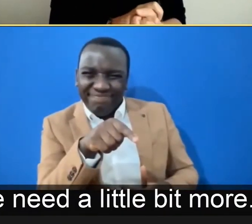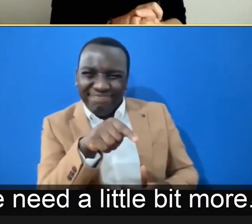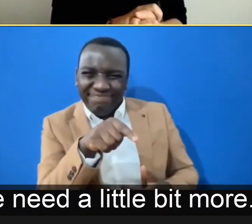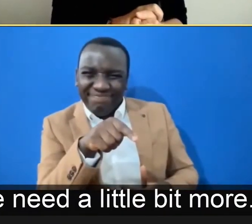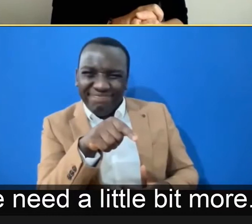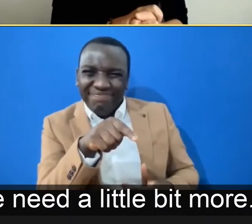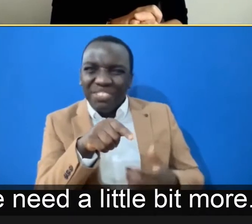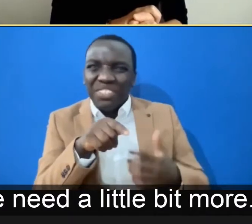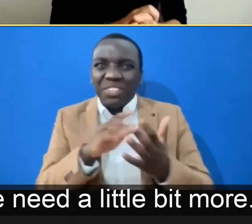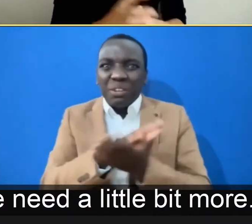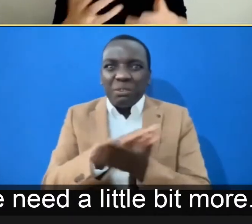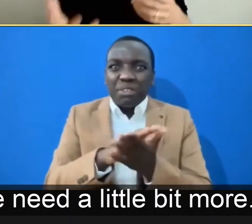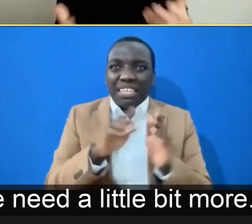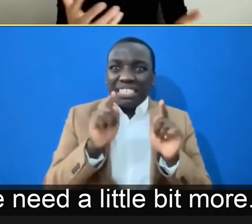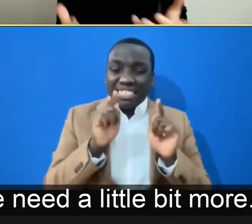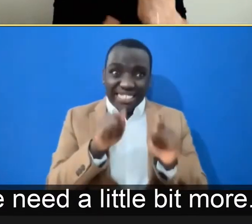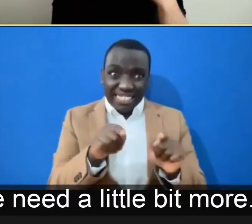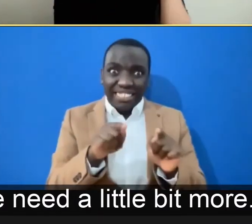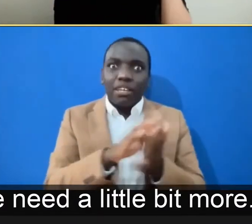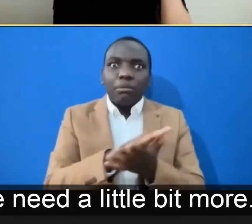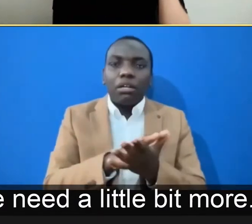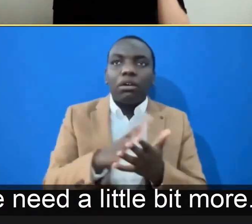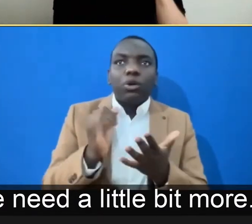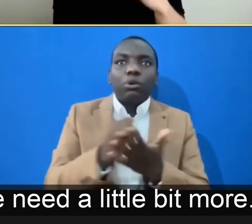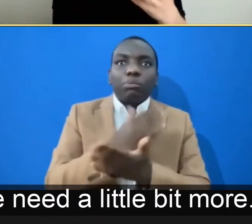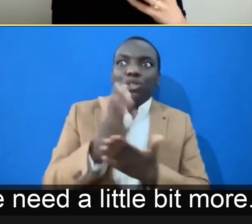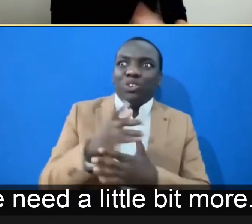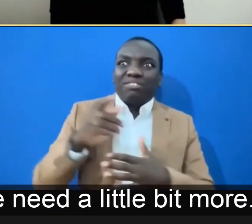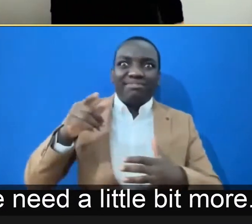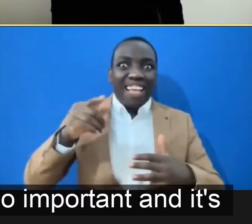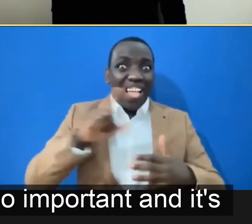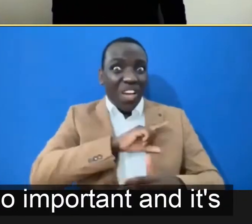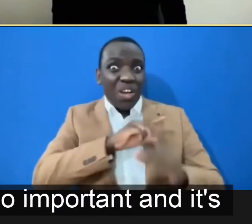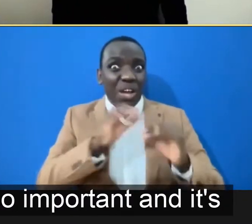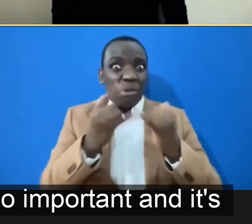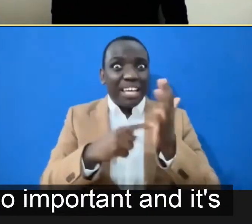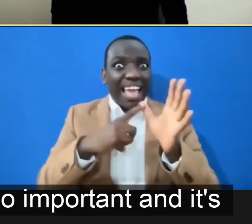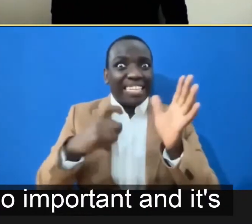But we still haven't quite got there. We need a little bit more.